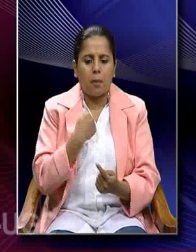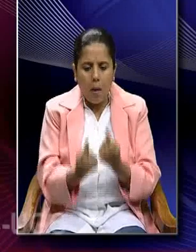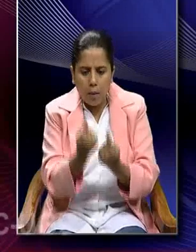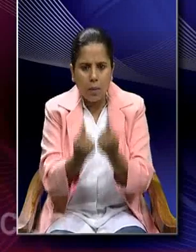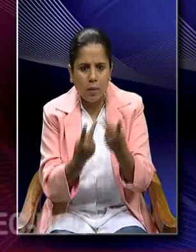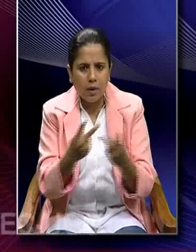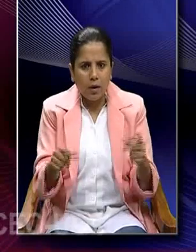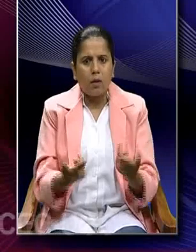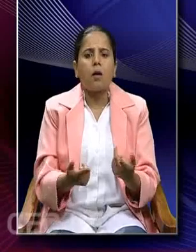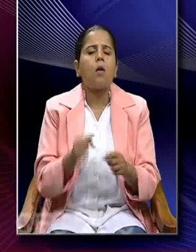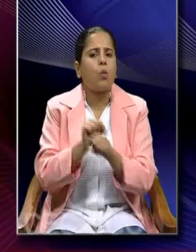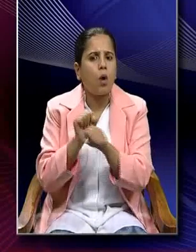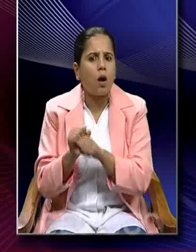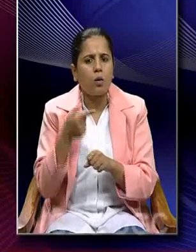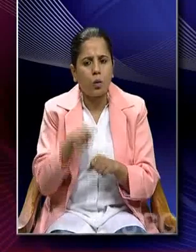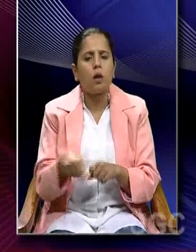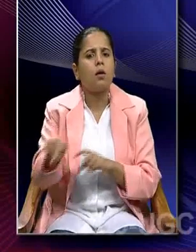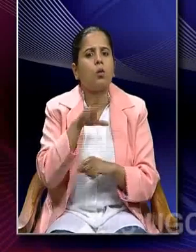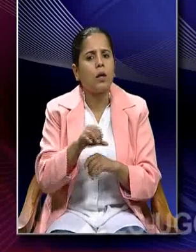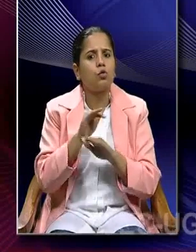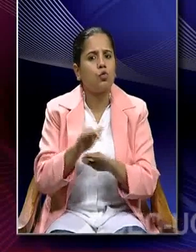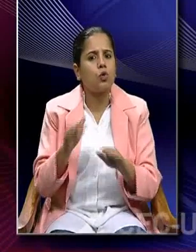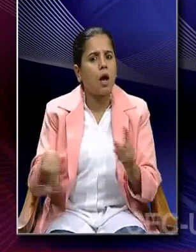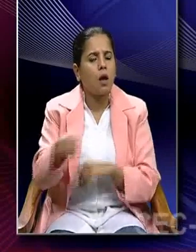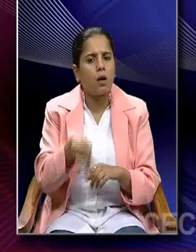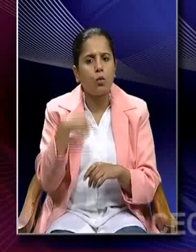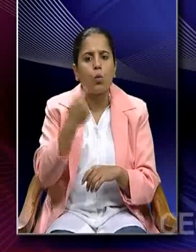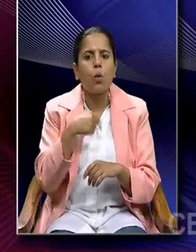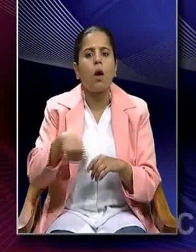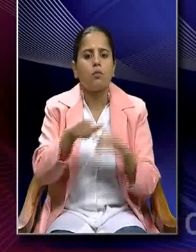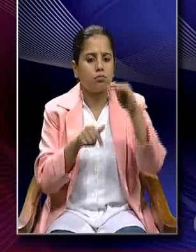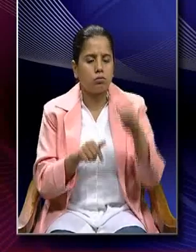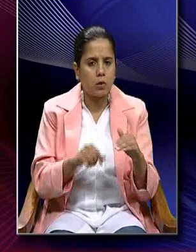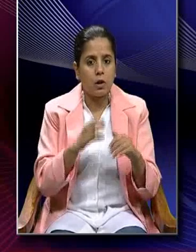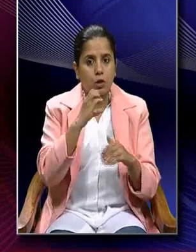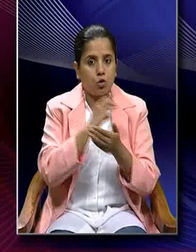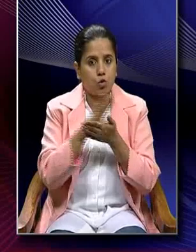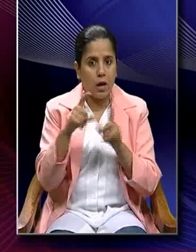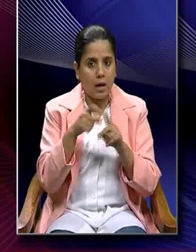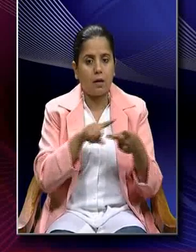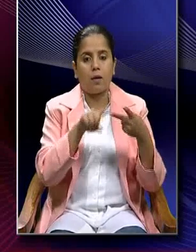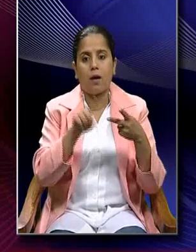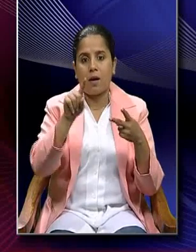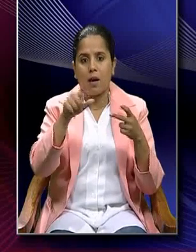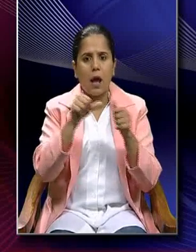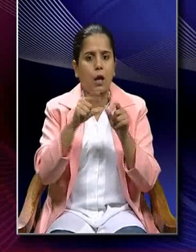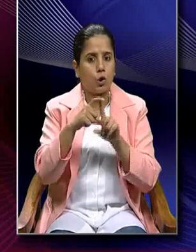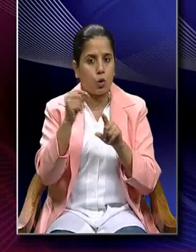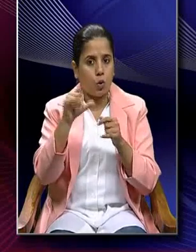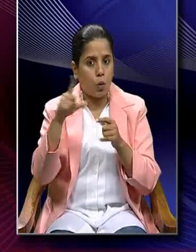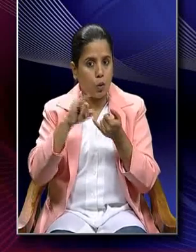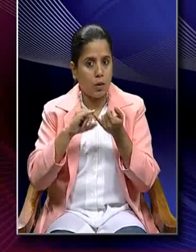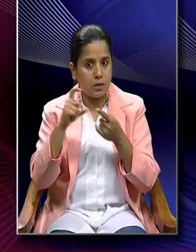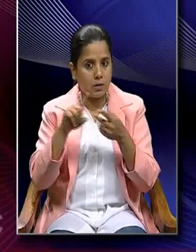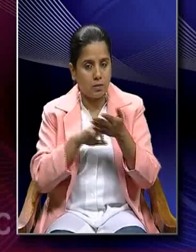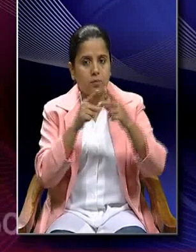there is a definition for child, adolescent and adult. 3 definitions, one for child, one for adolescent and one